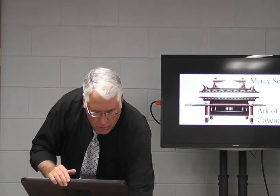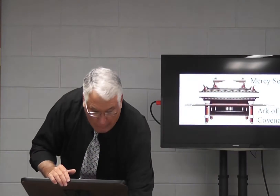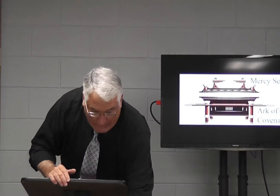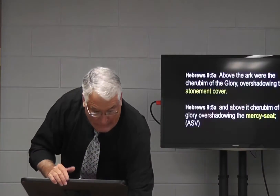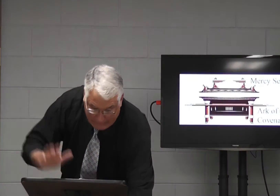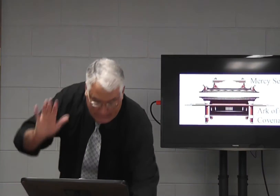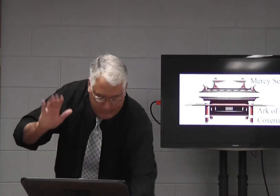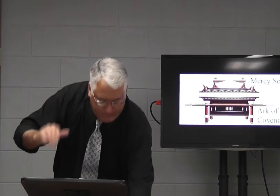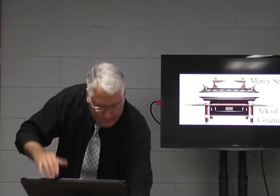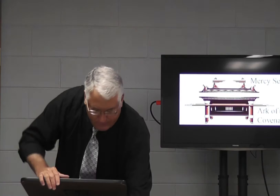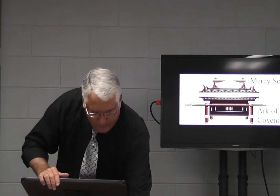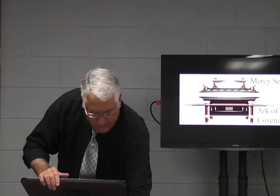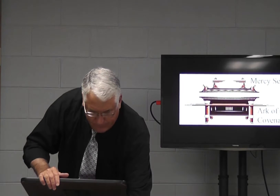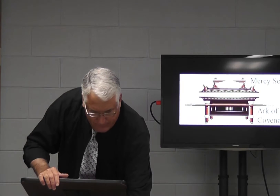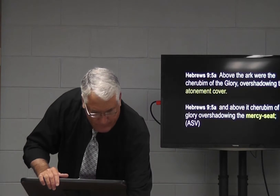version.